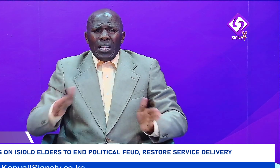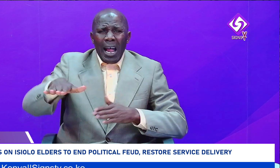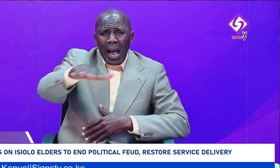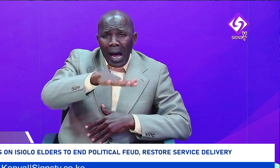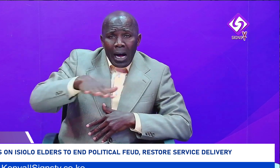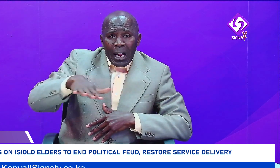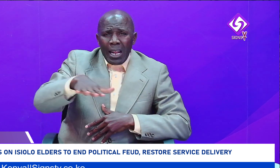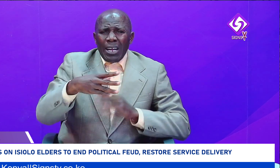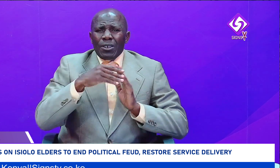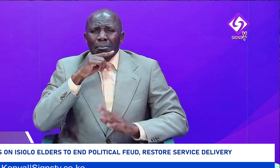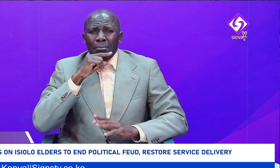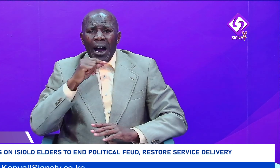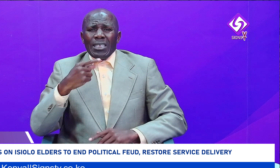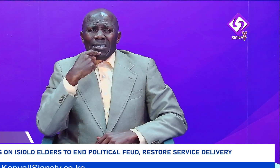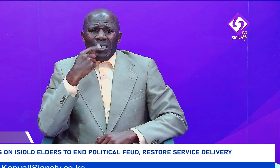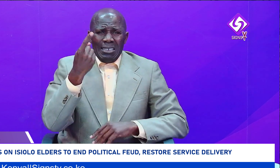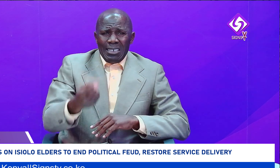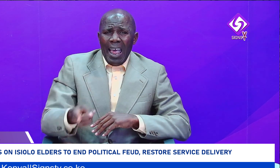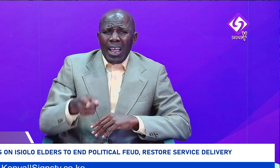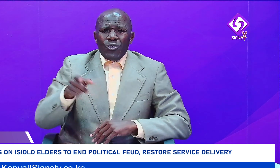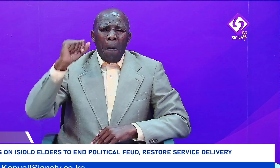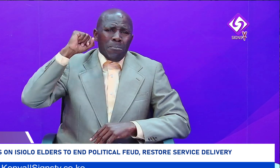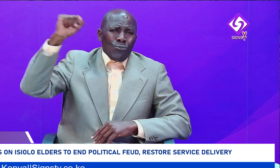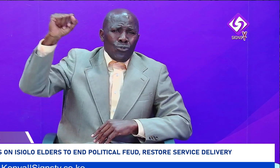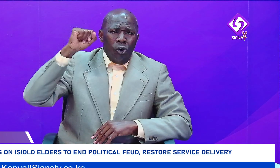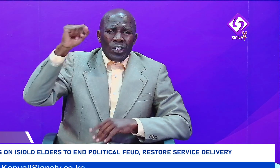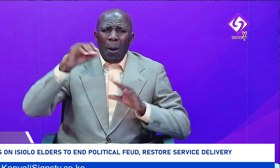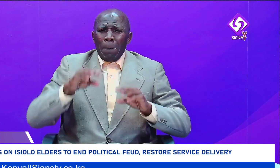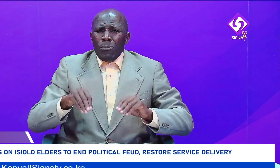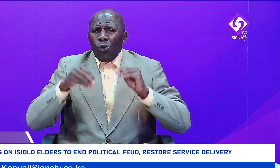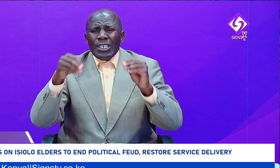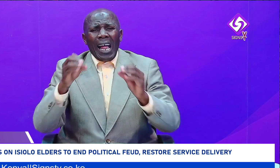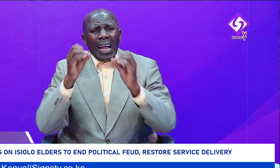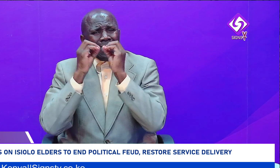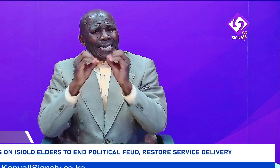of development stagnation. He stated that the political class